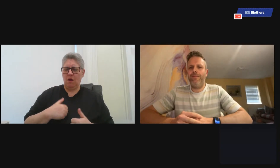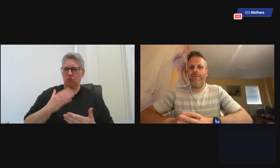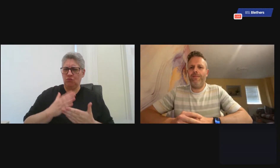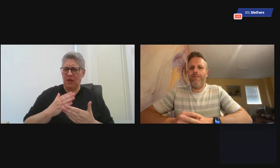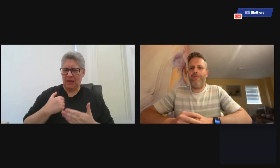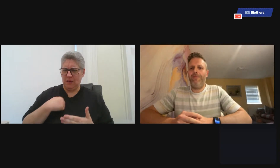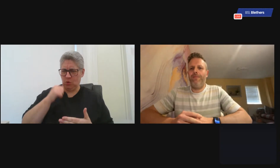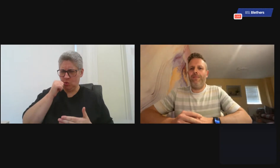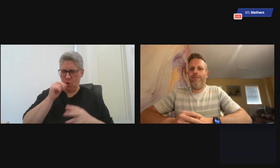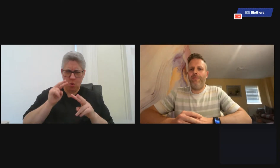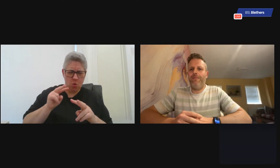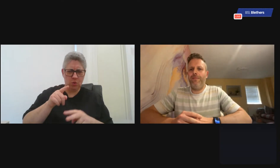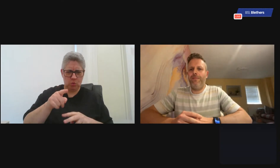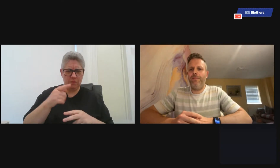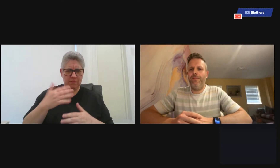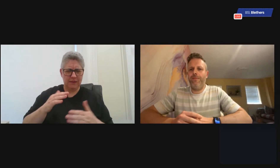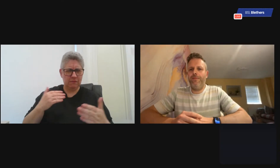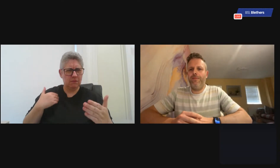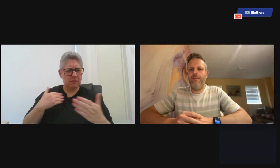Manchester.